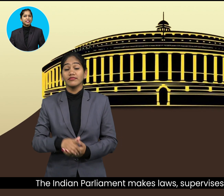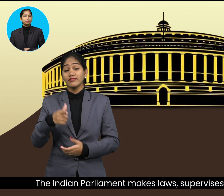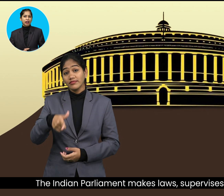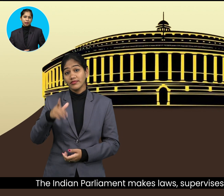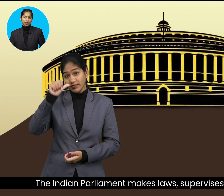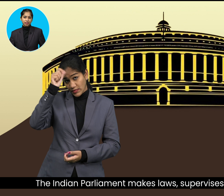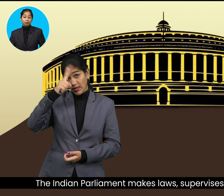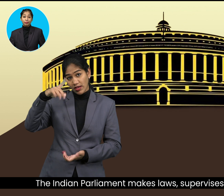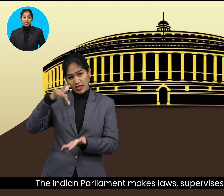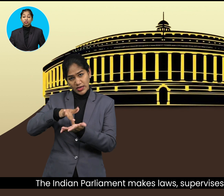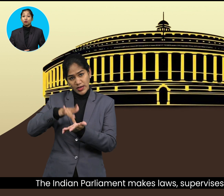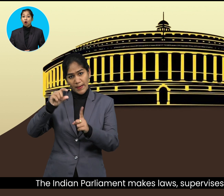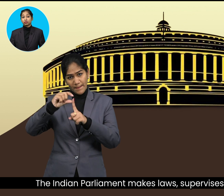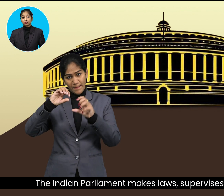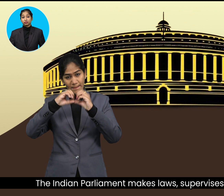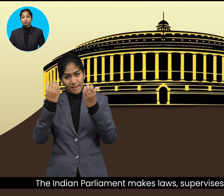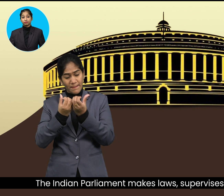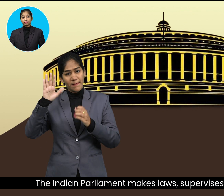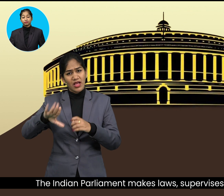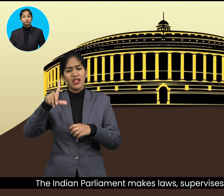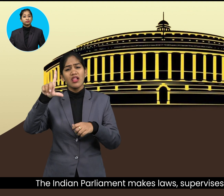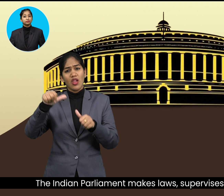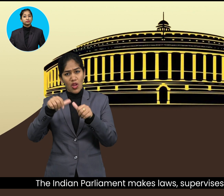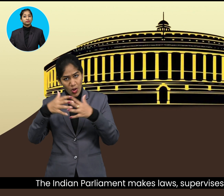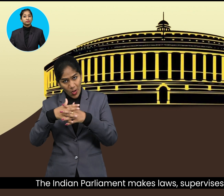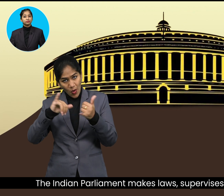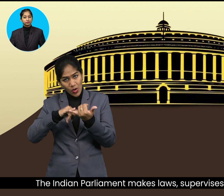The Indian Parliament makes laws,